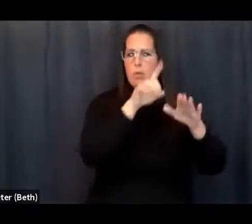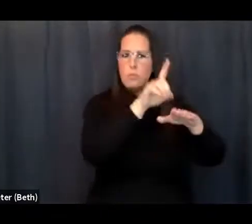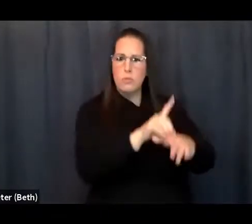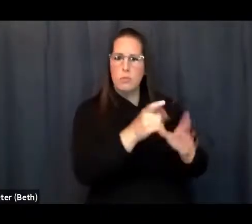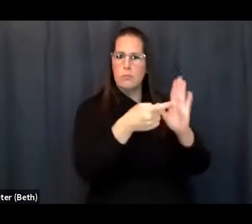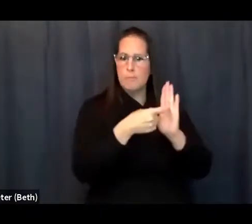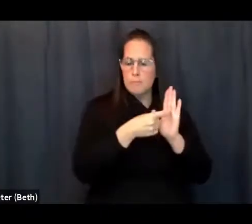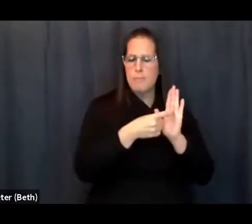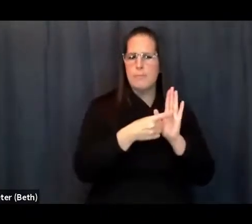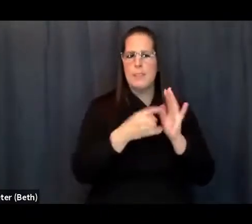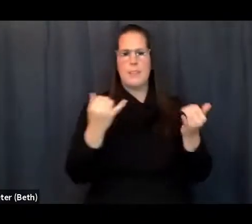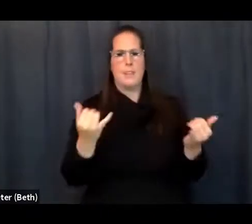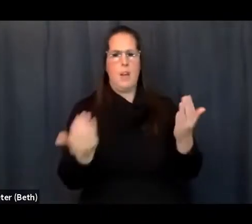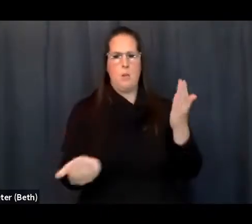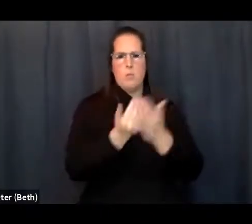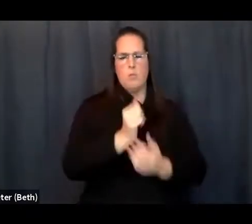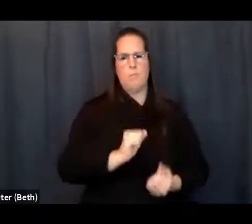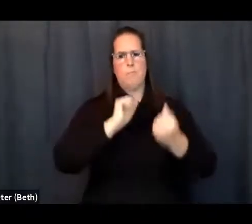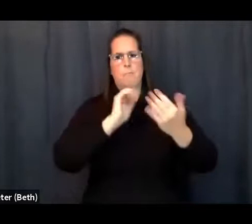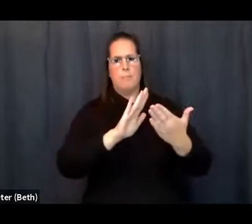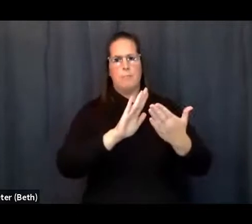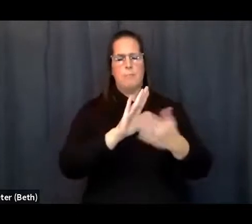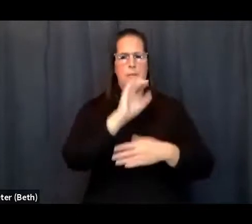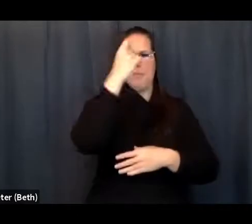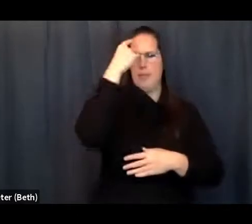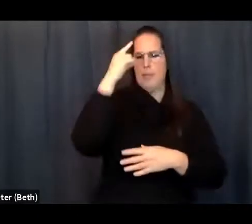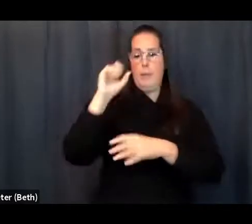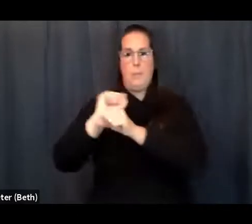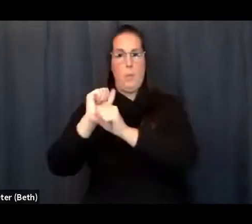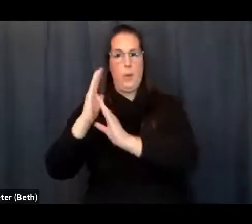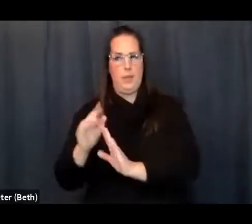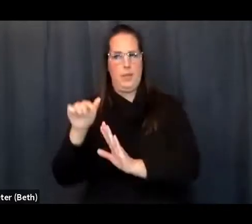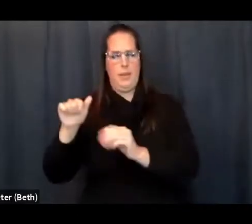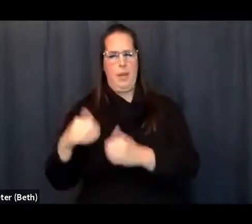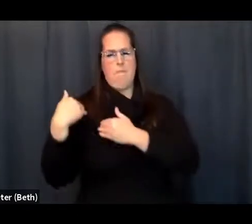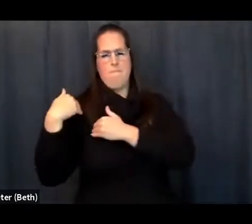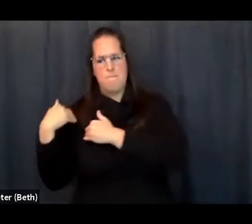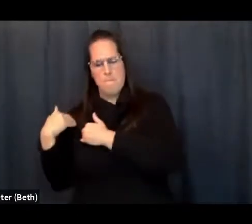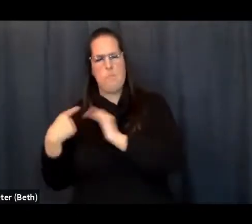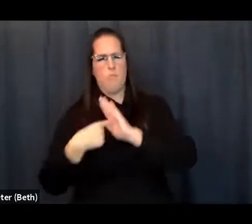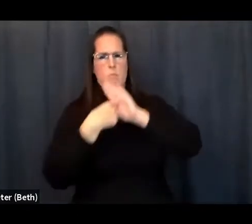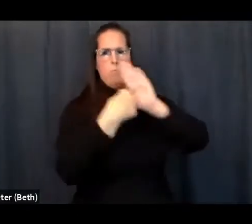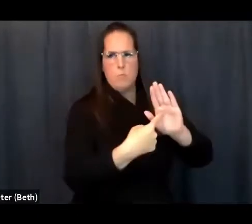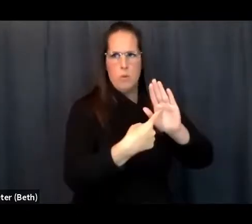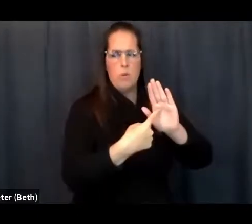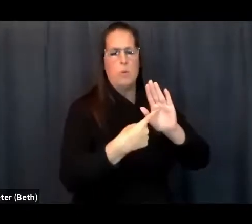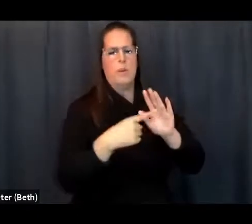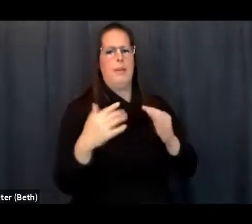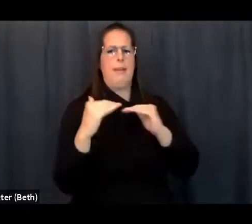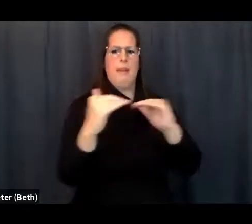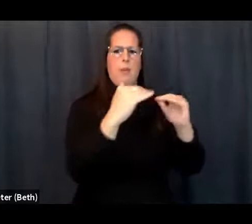innovative ways the employee takes responsibility to model equity inclusion with